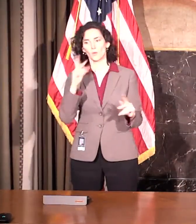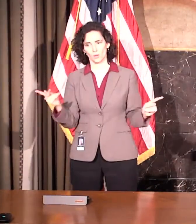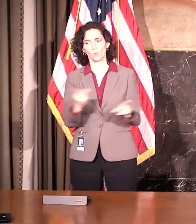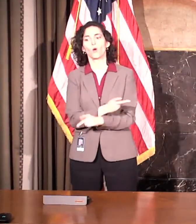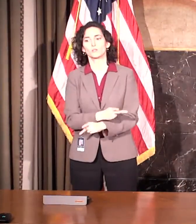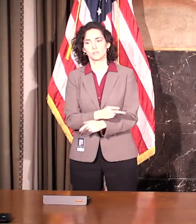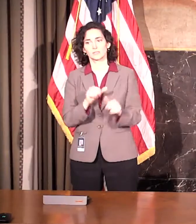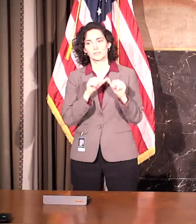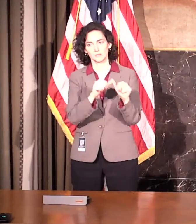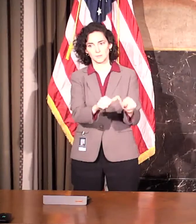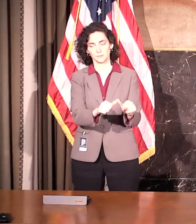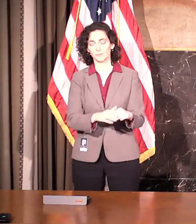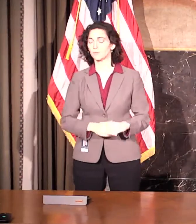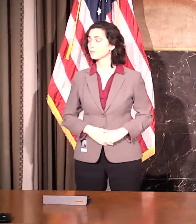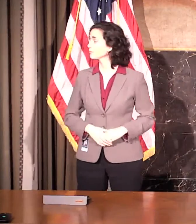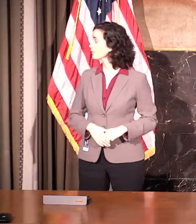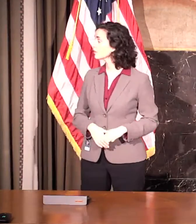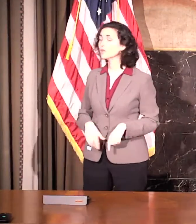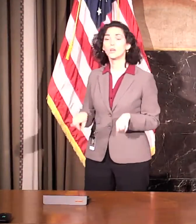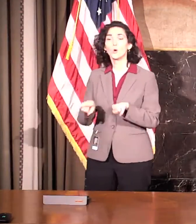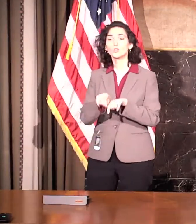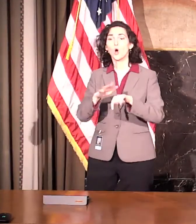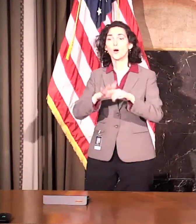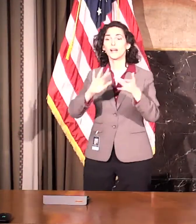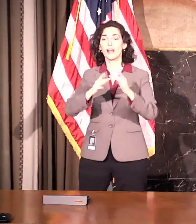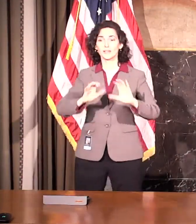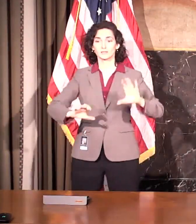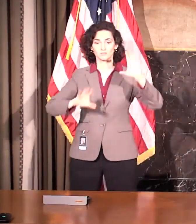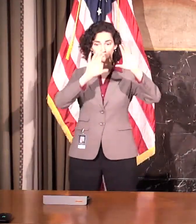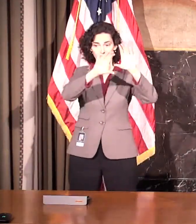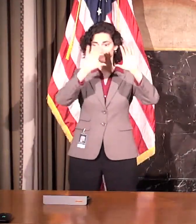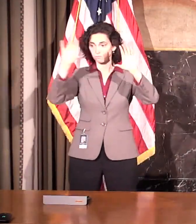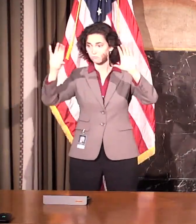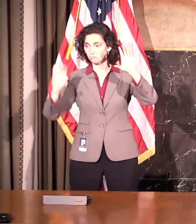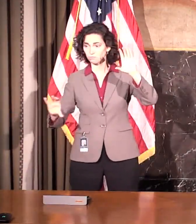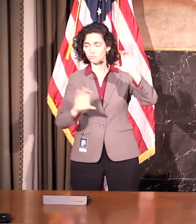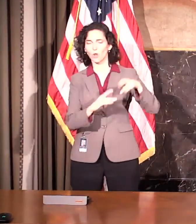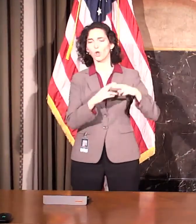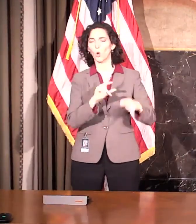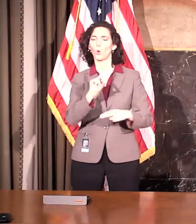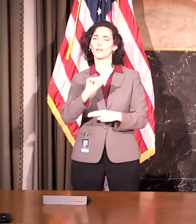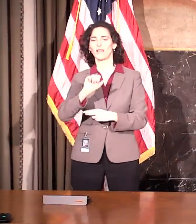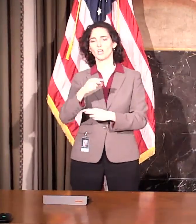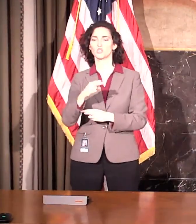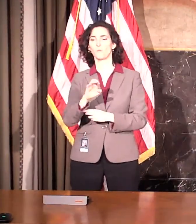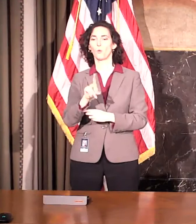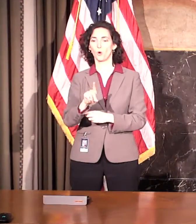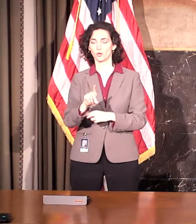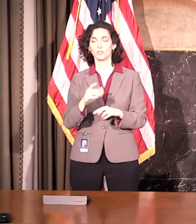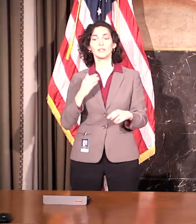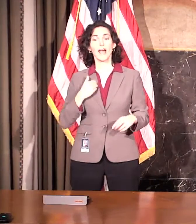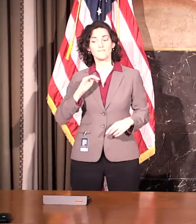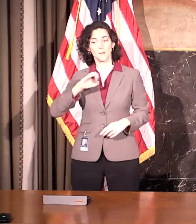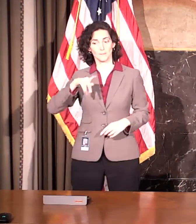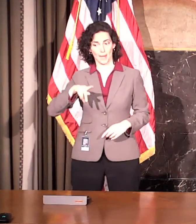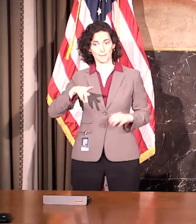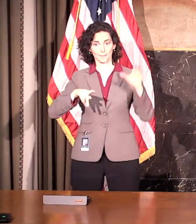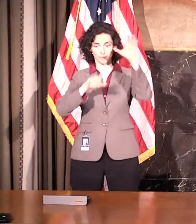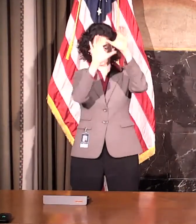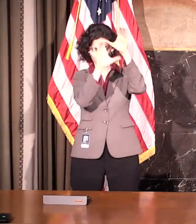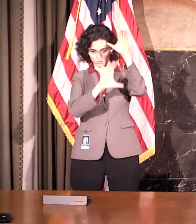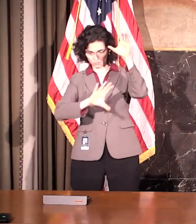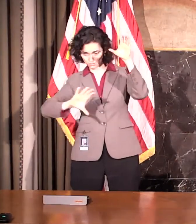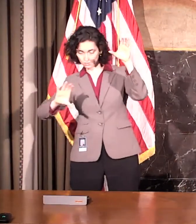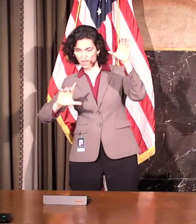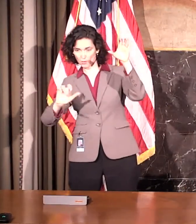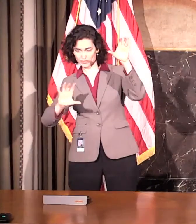about. You notice on the home page, the map that shows parish by parish has changed a little bit, so I wanted to explain